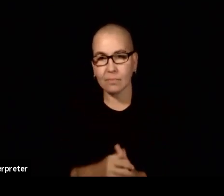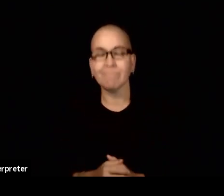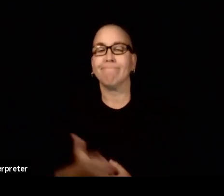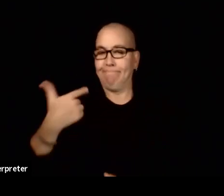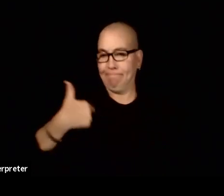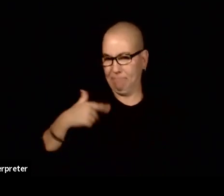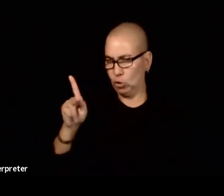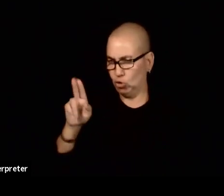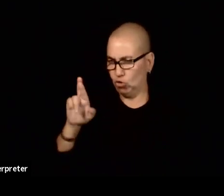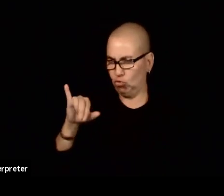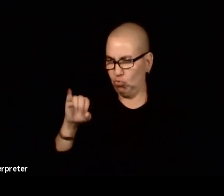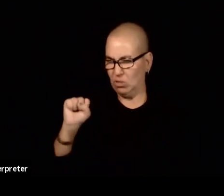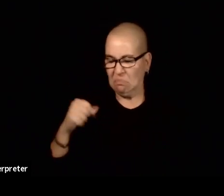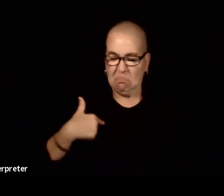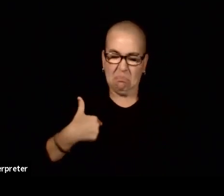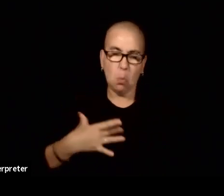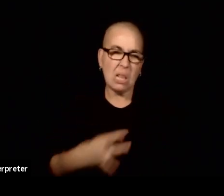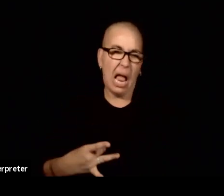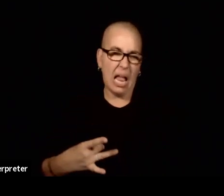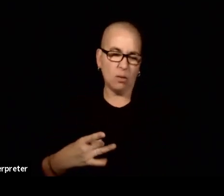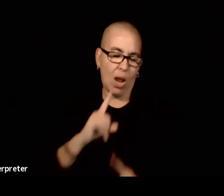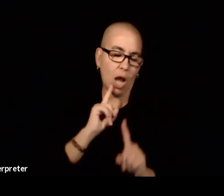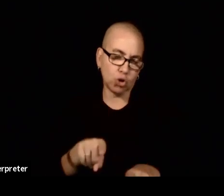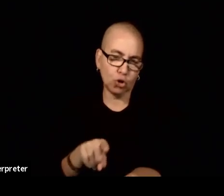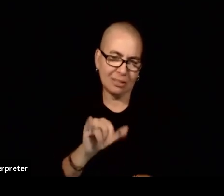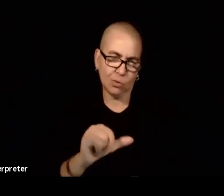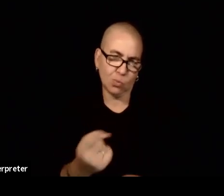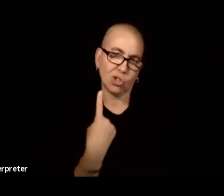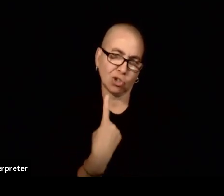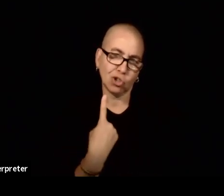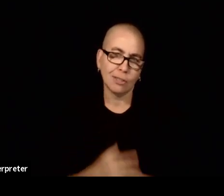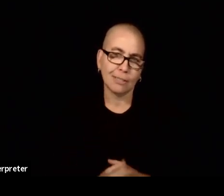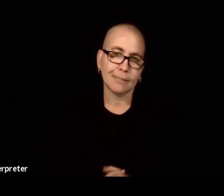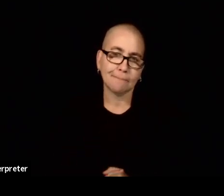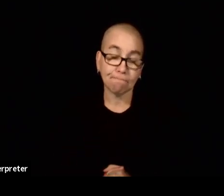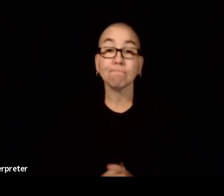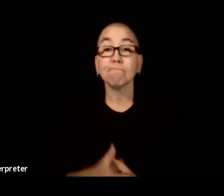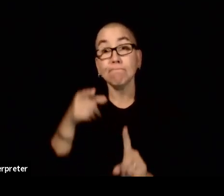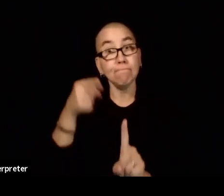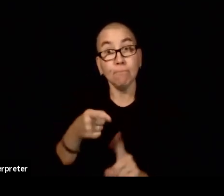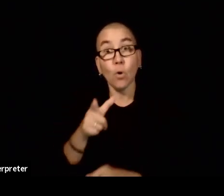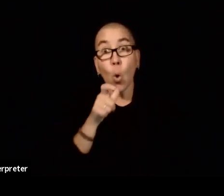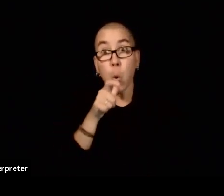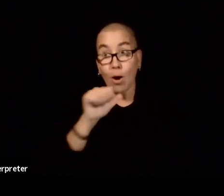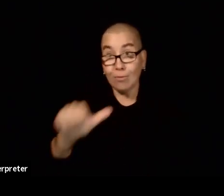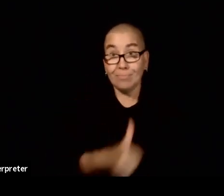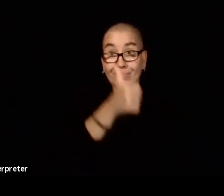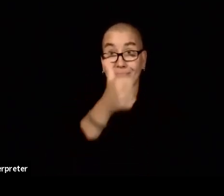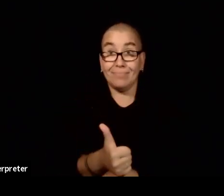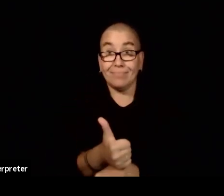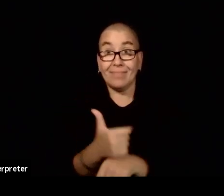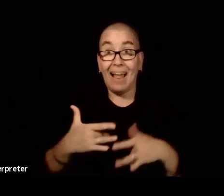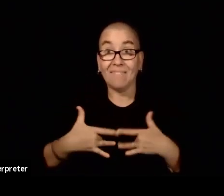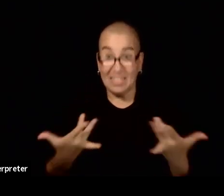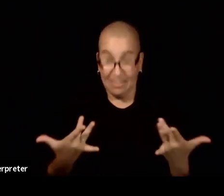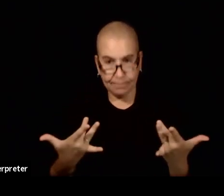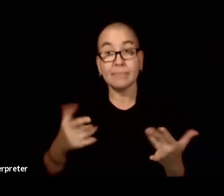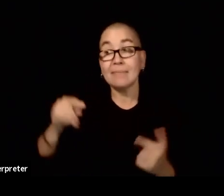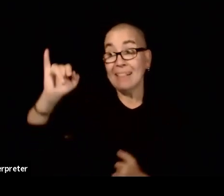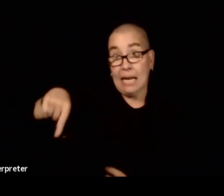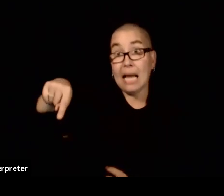The individuals who were organizing the event had reached out at different times to